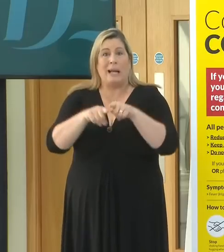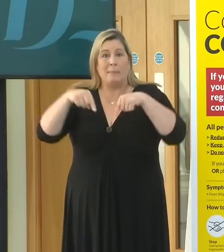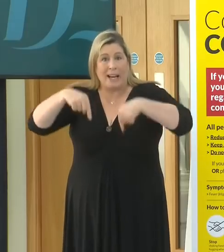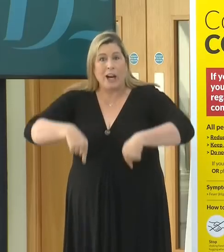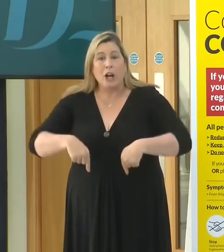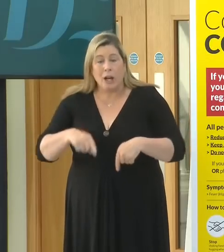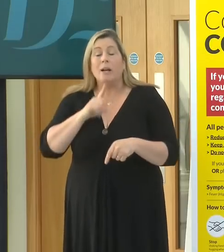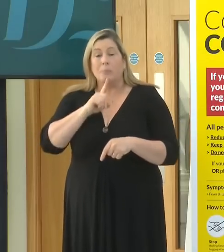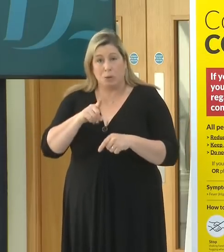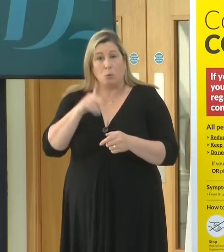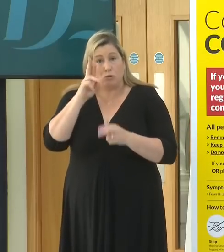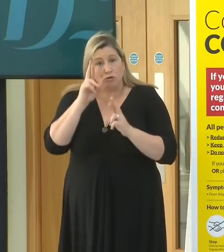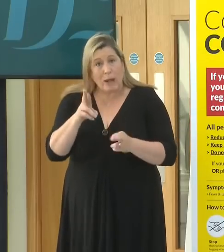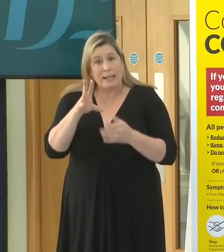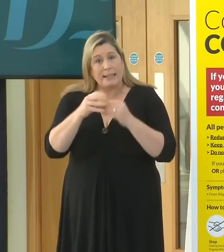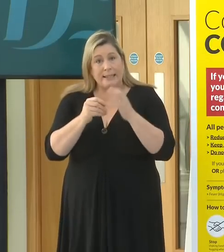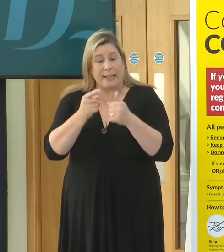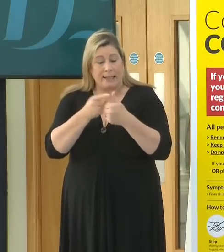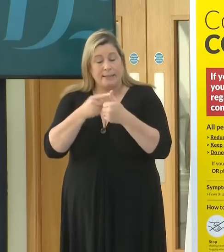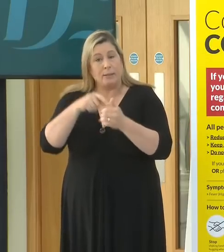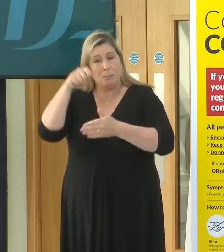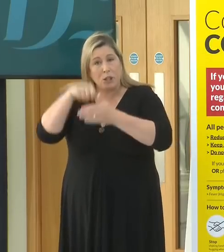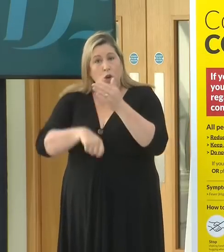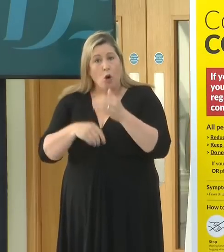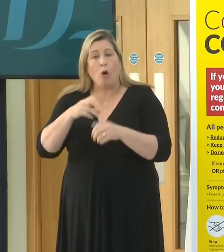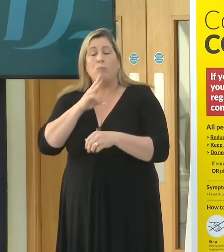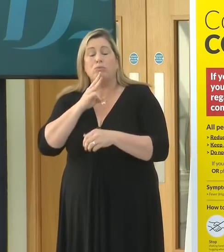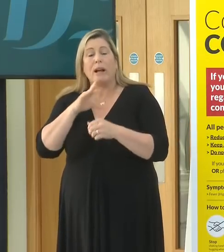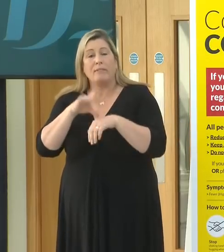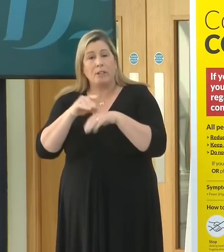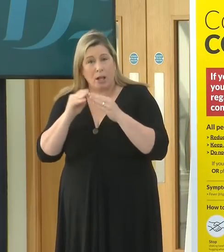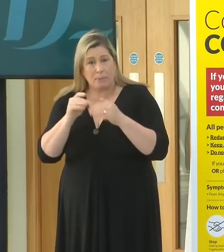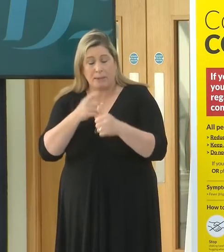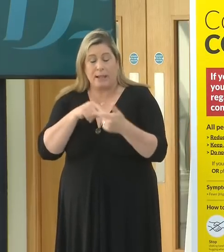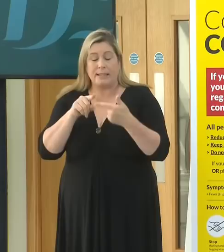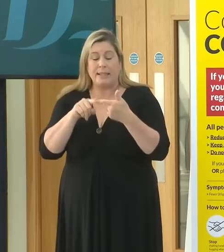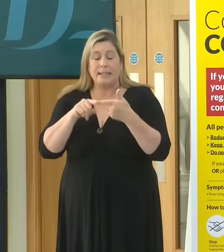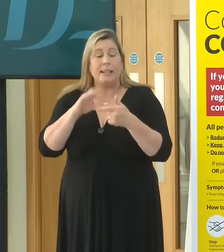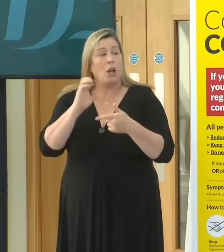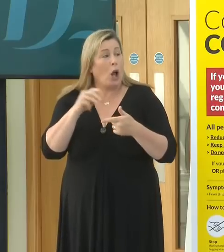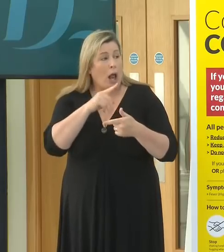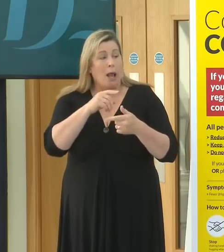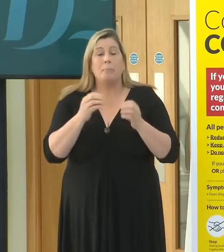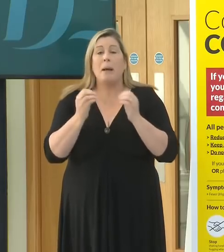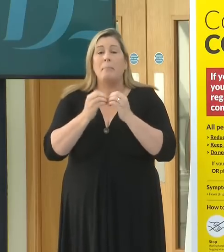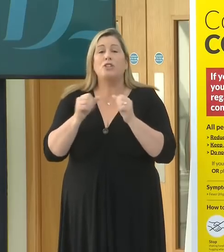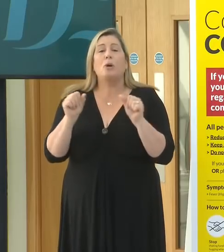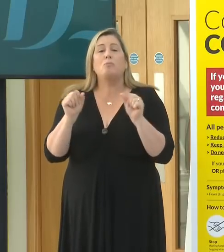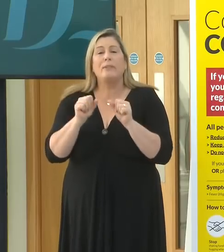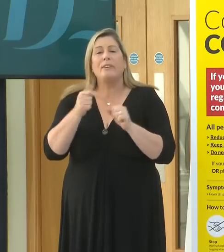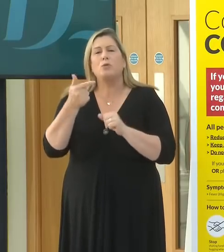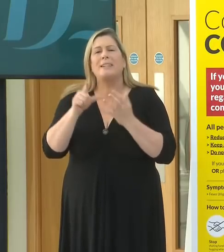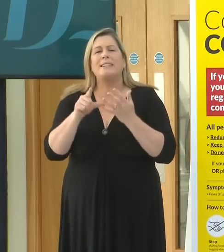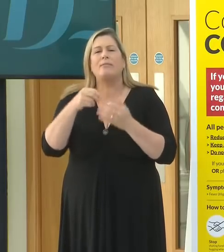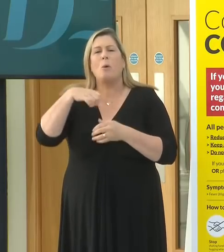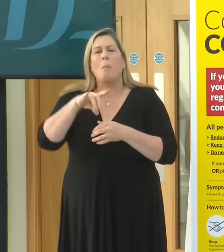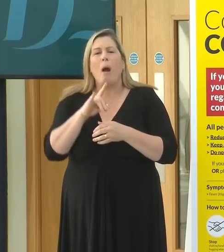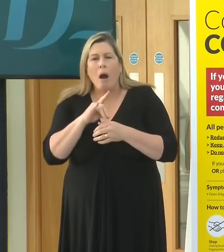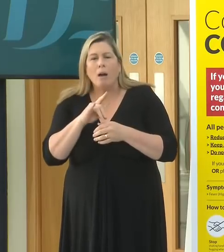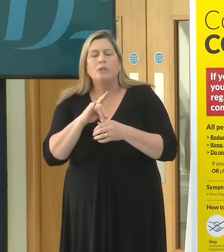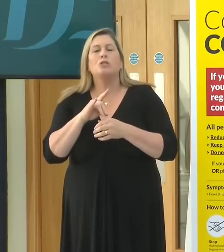time, and it was procured for a particular purpose. Second thing to say, and Colin has mentioned it very briefly, from the 27th of March, quite